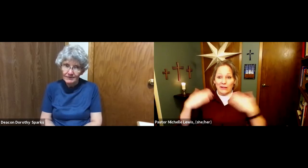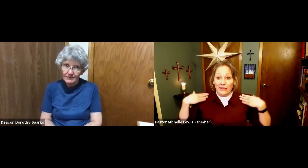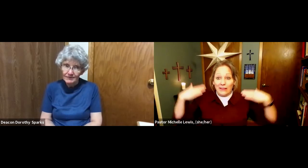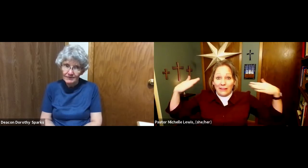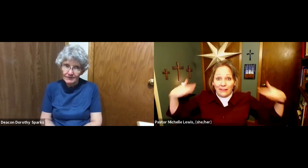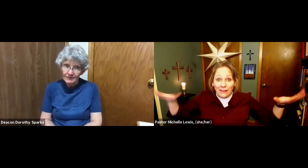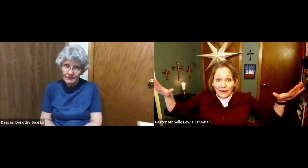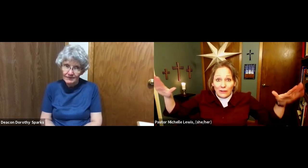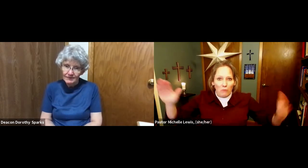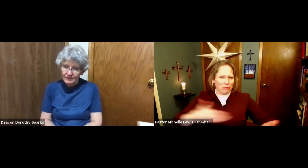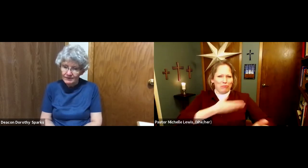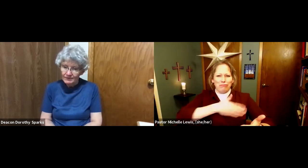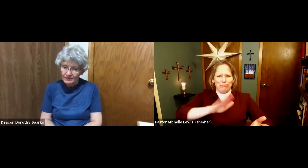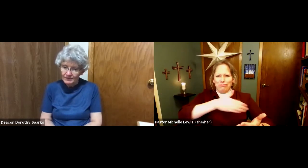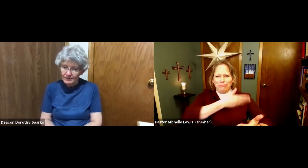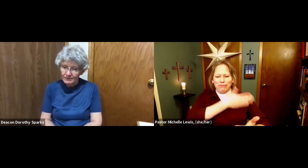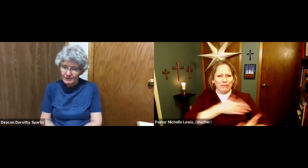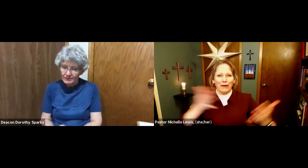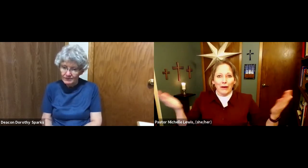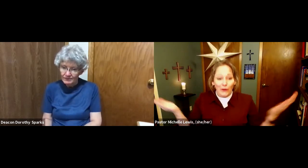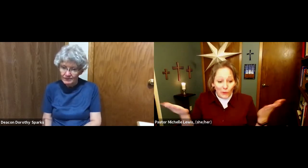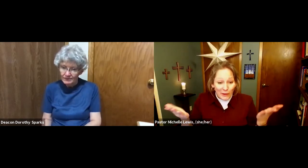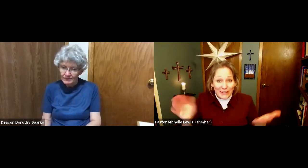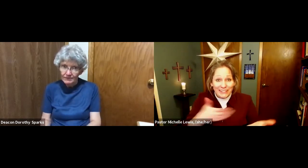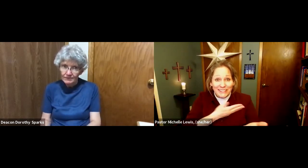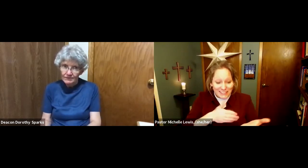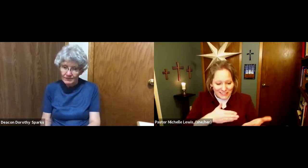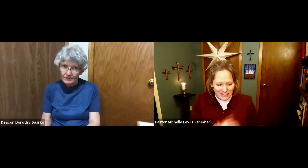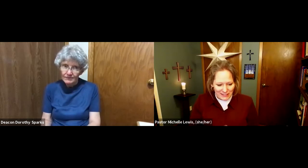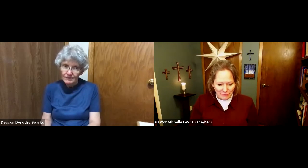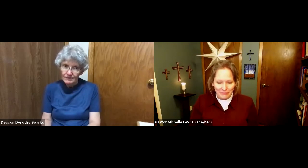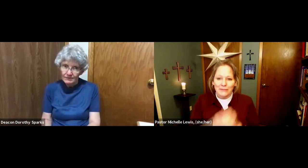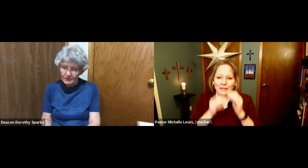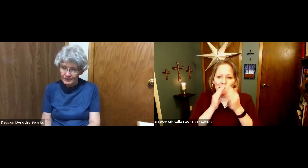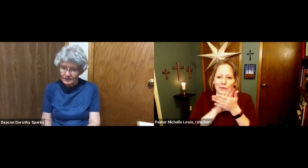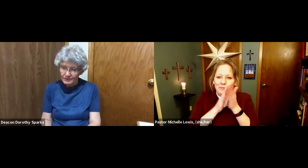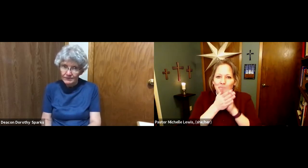At the birth of Christ, the angels sang a song